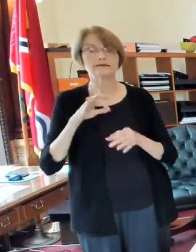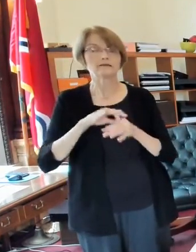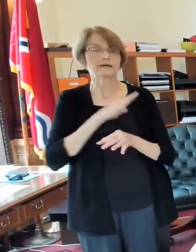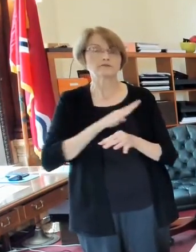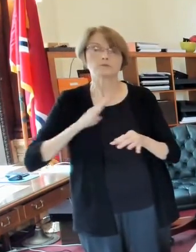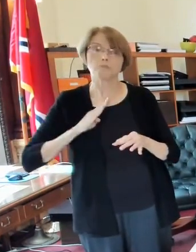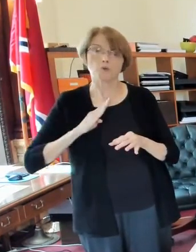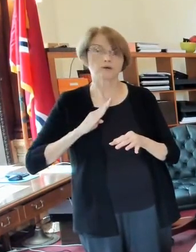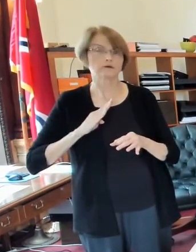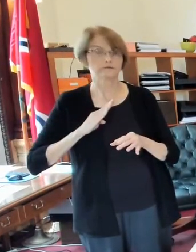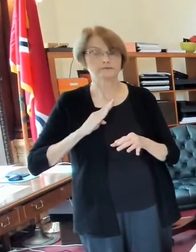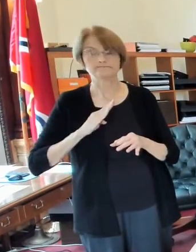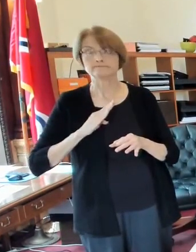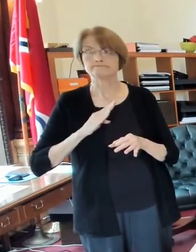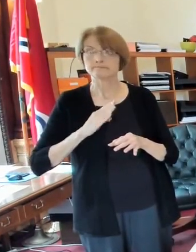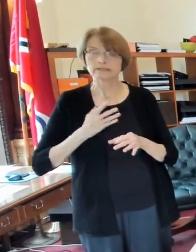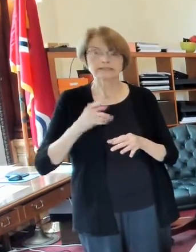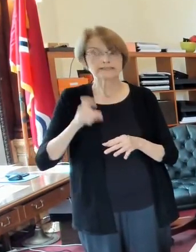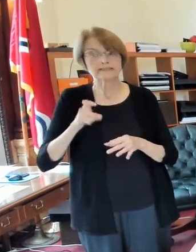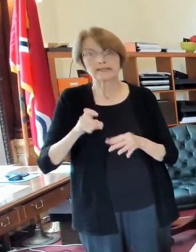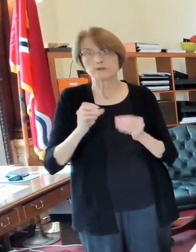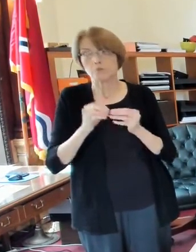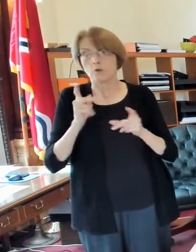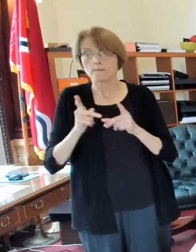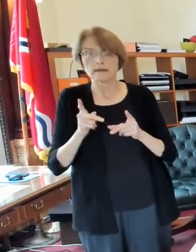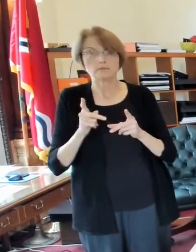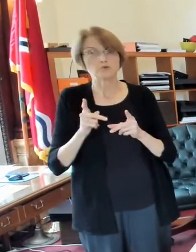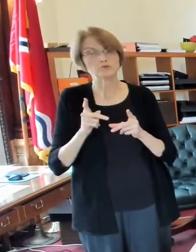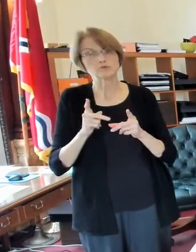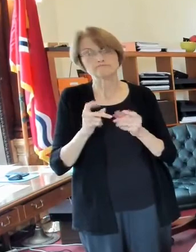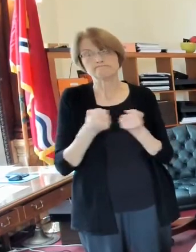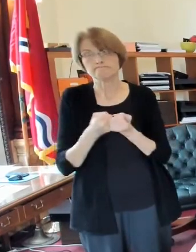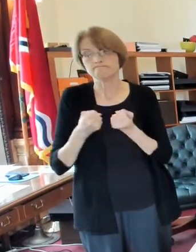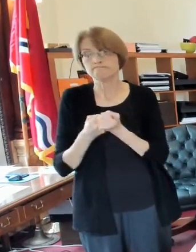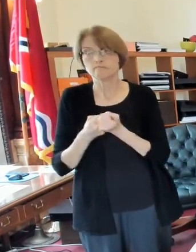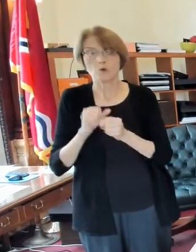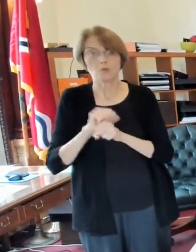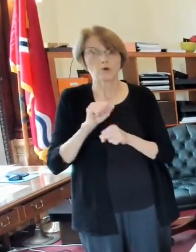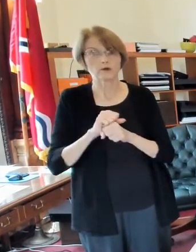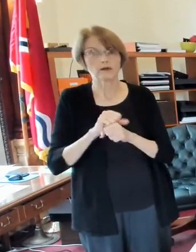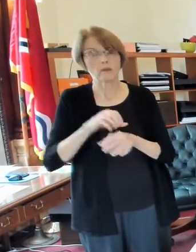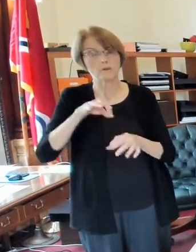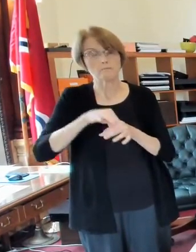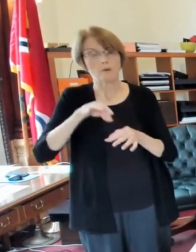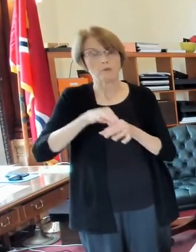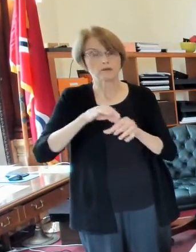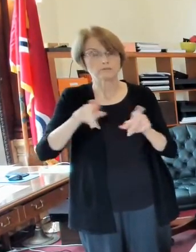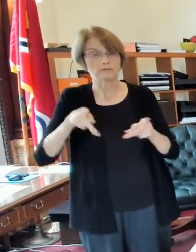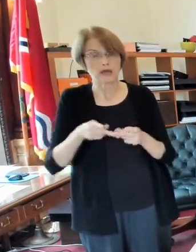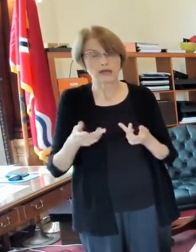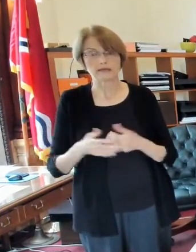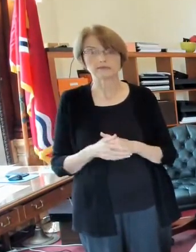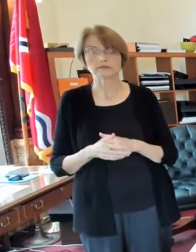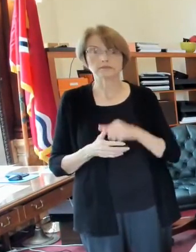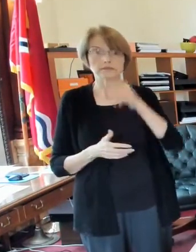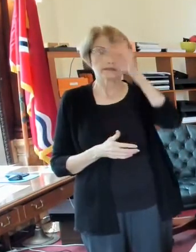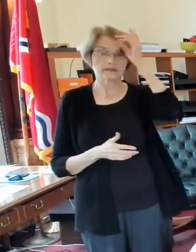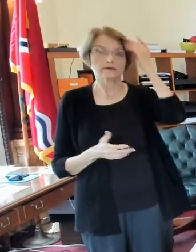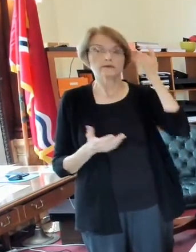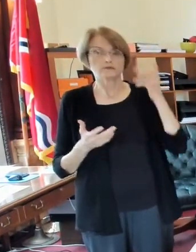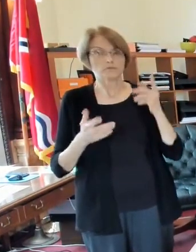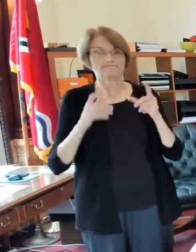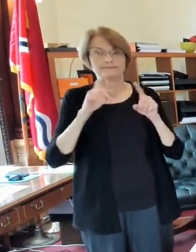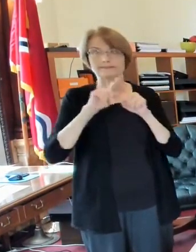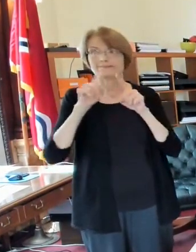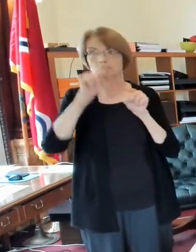people to work at the polls. They're also need people to work at these remote locations.